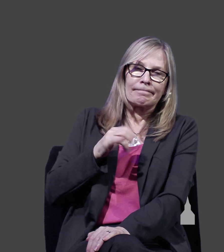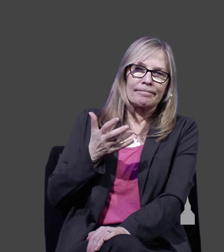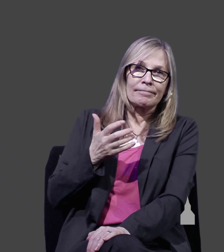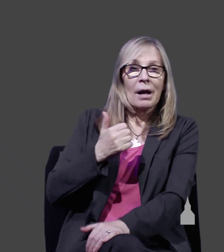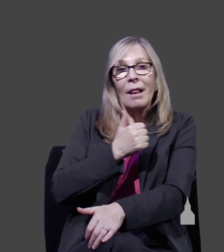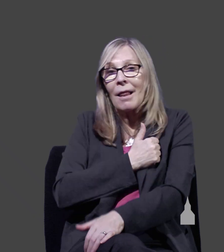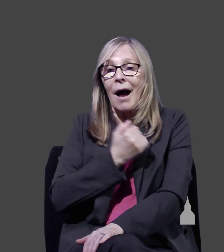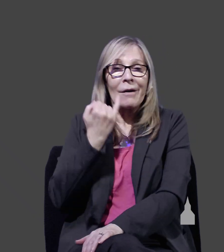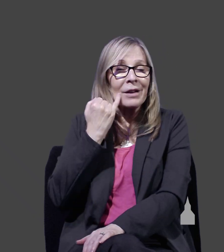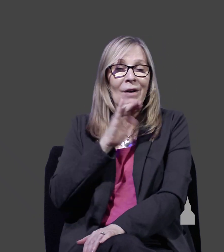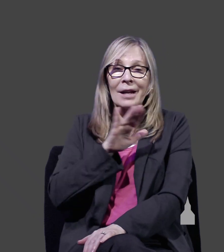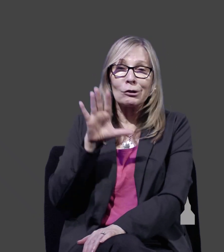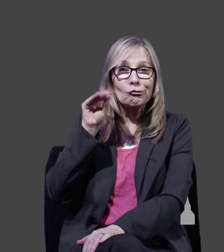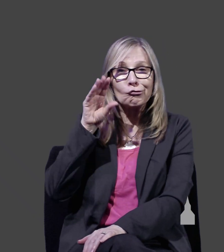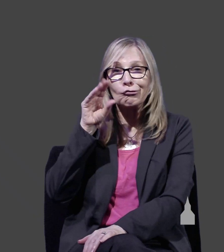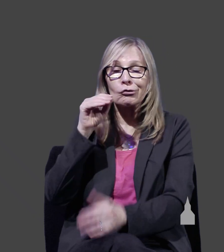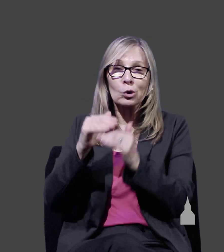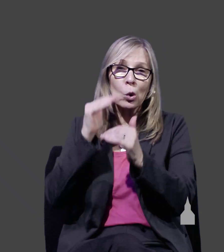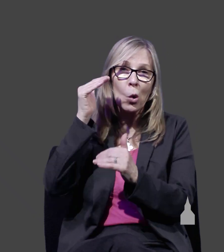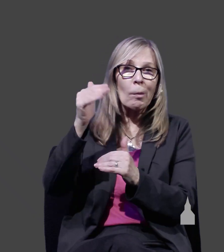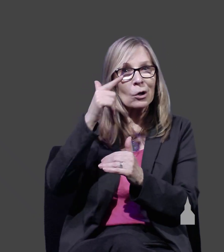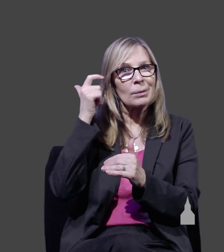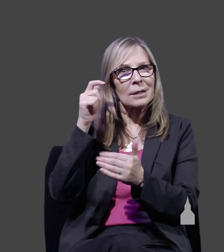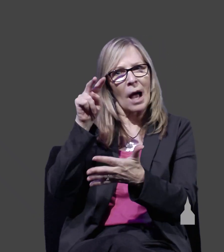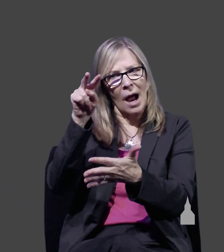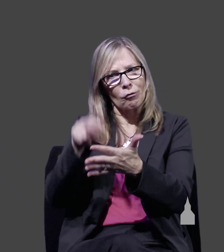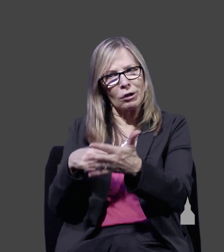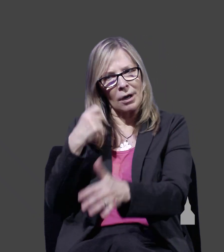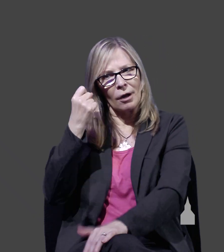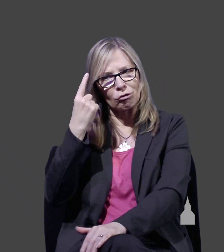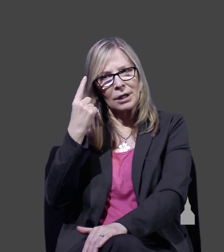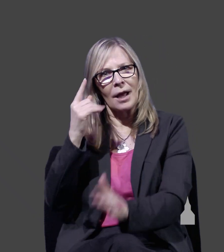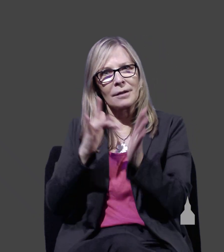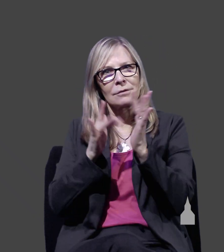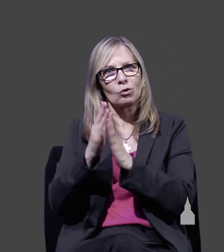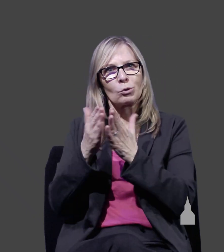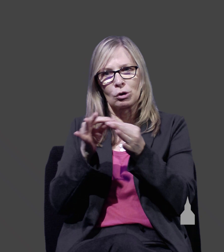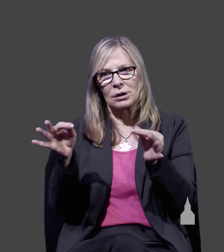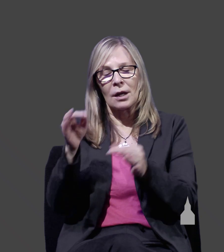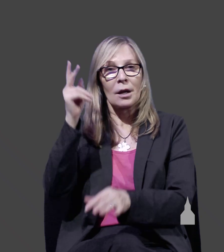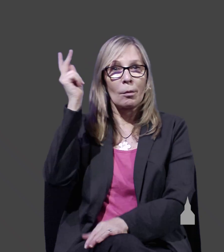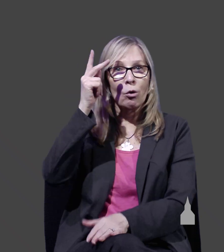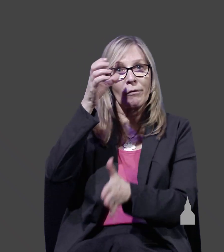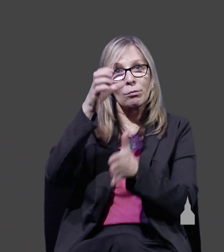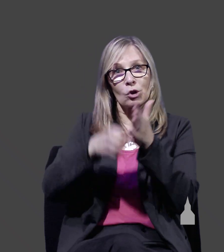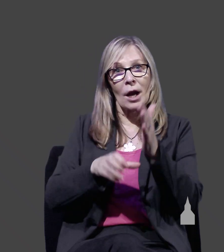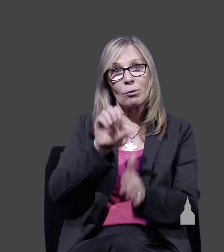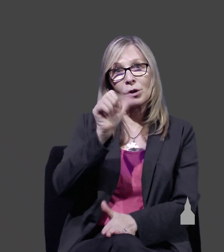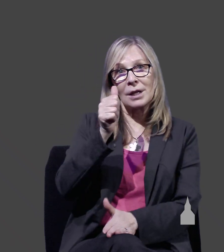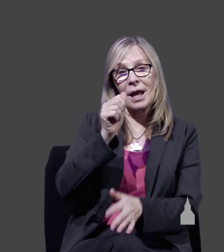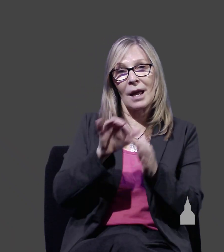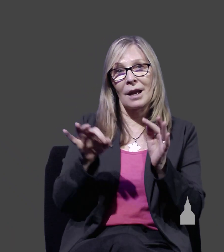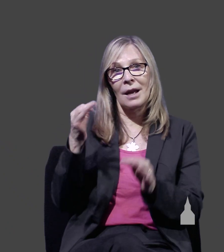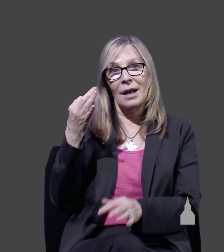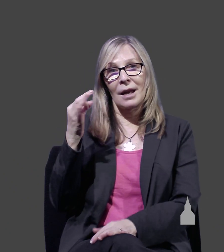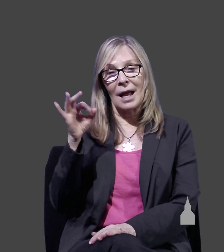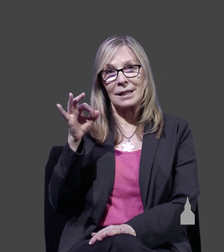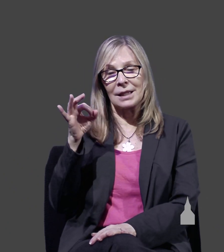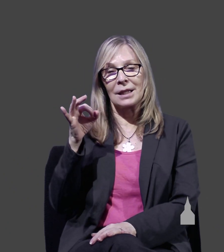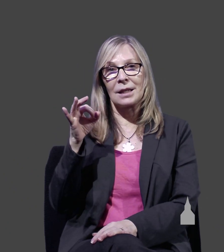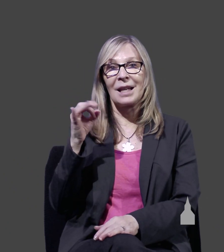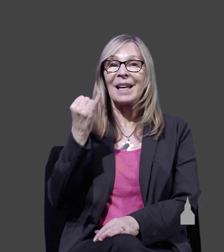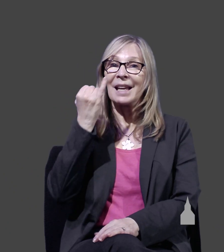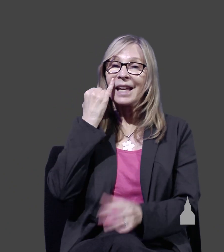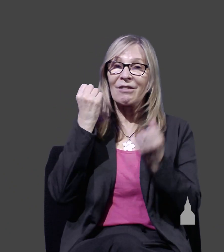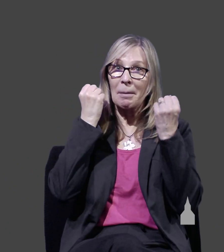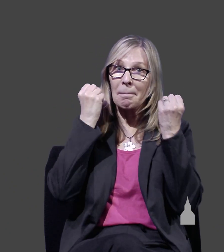I would love it if I didn't talk so much, because I read and understand what the scriptures say. Proverbs 10:19, where there are many words,